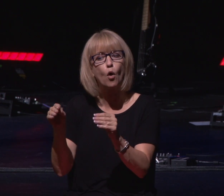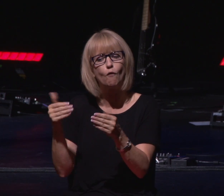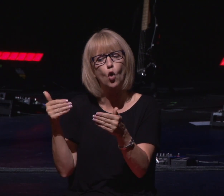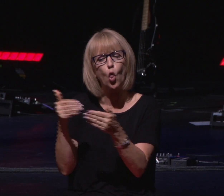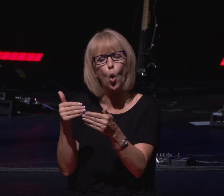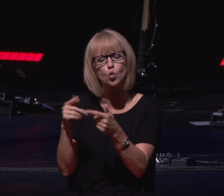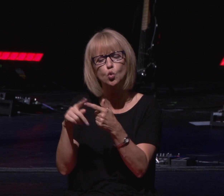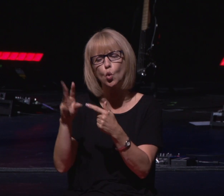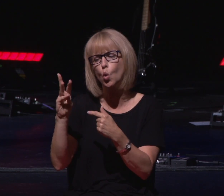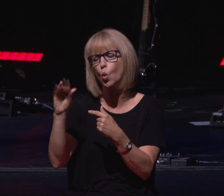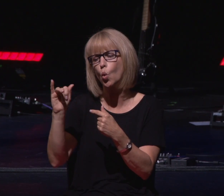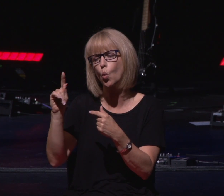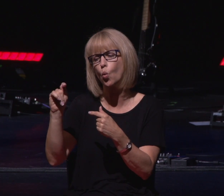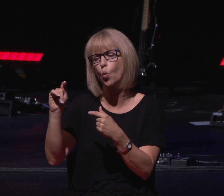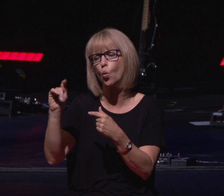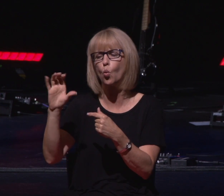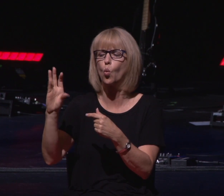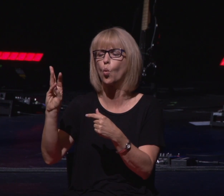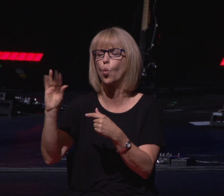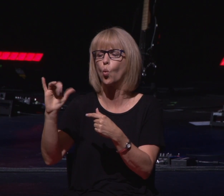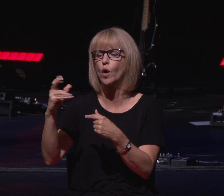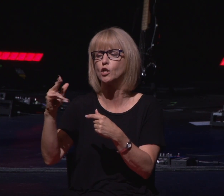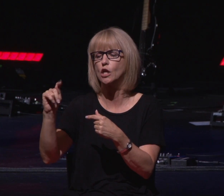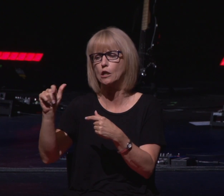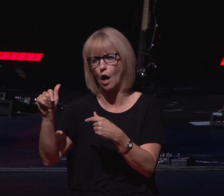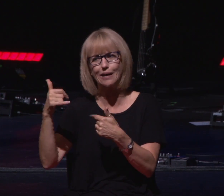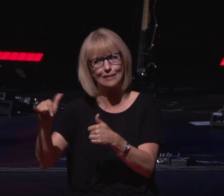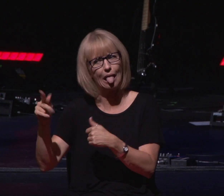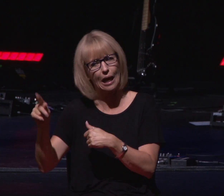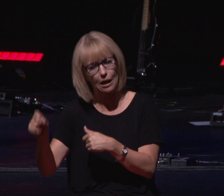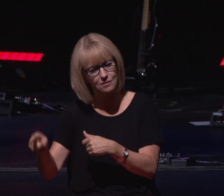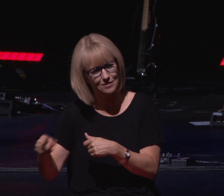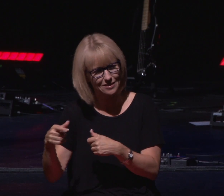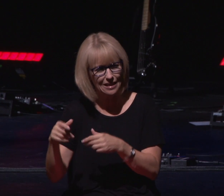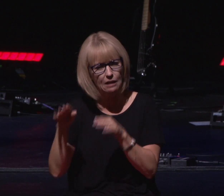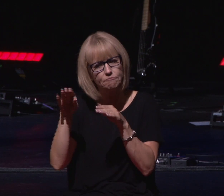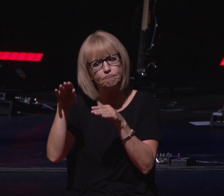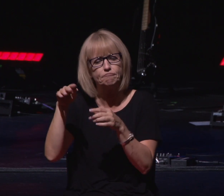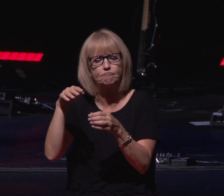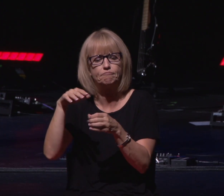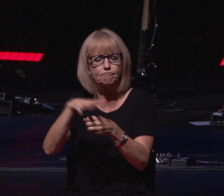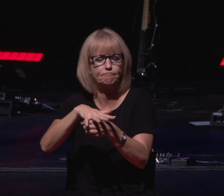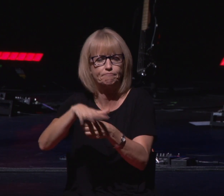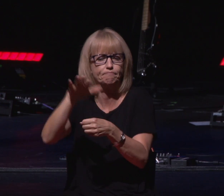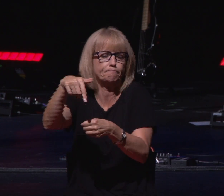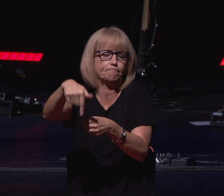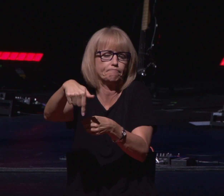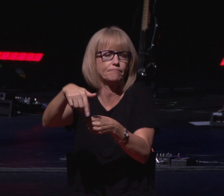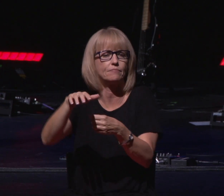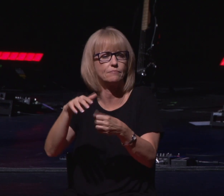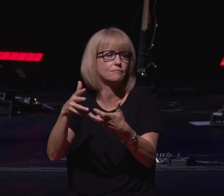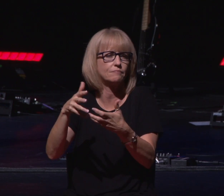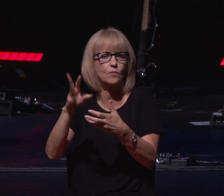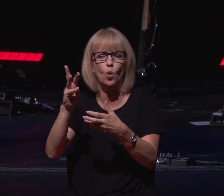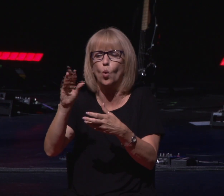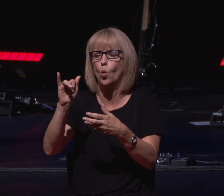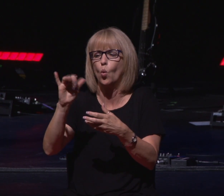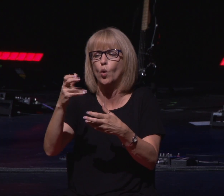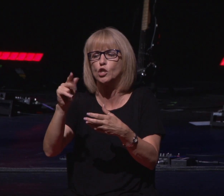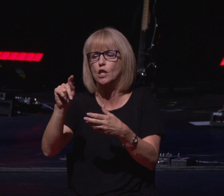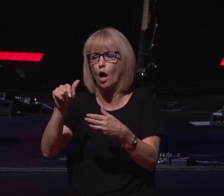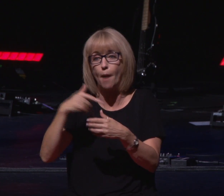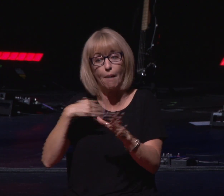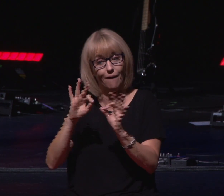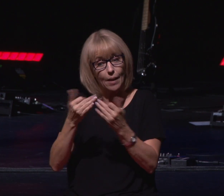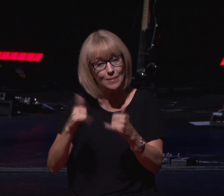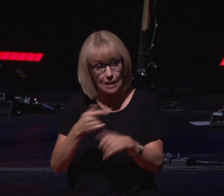closer to Wichita on the outside. Still Kansas? Yep, still in Kansas. And that's where my family still